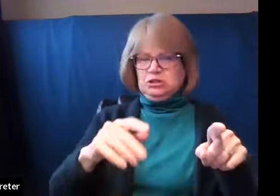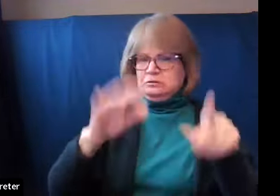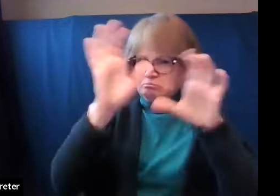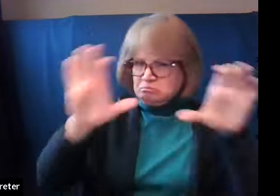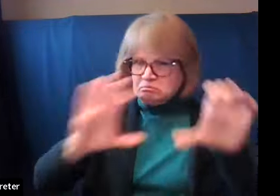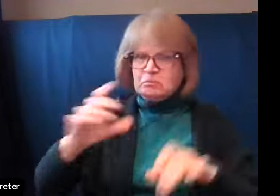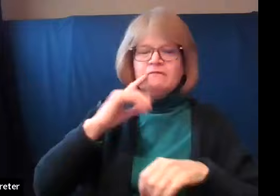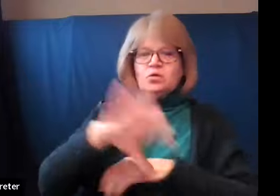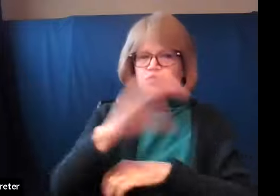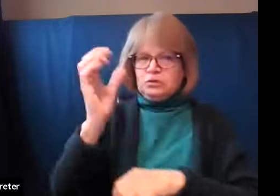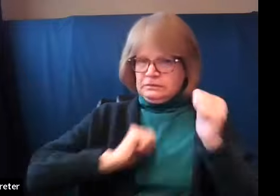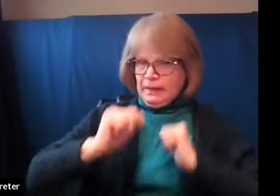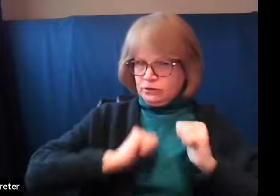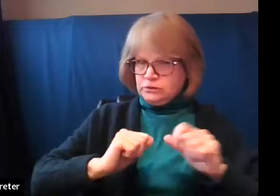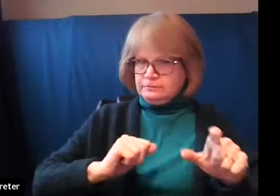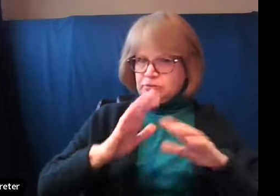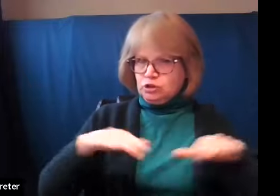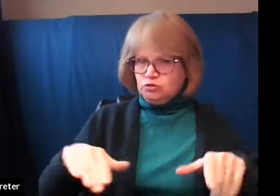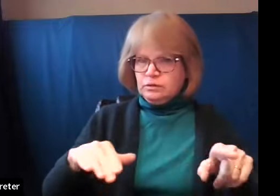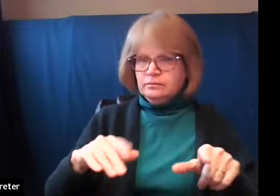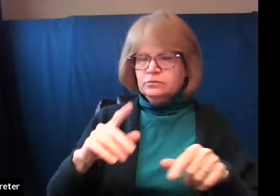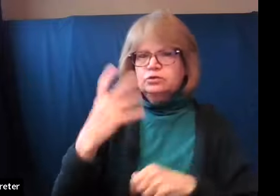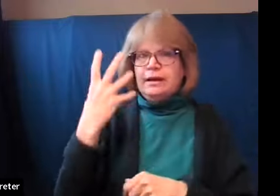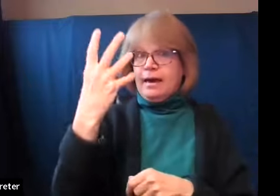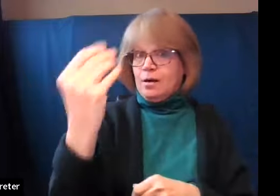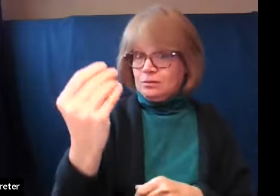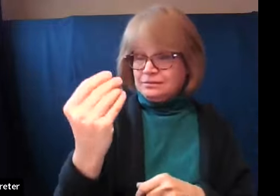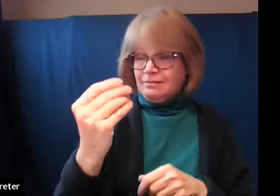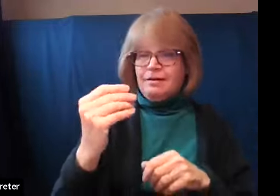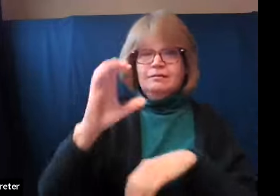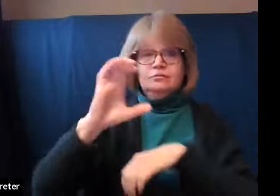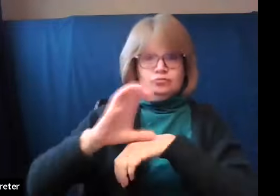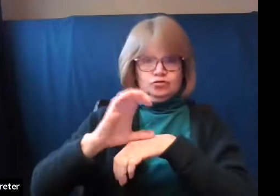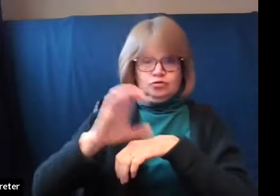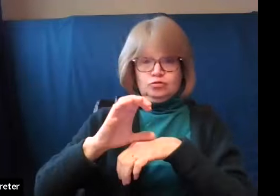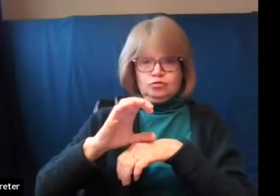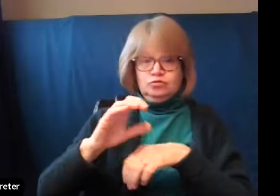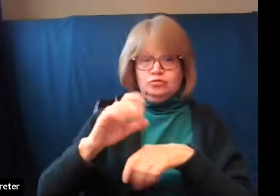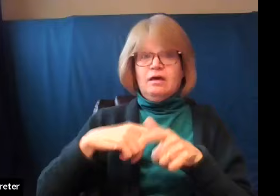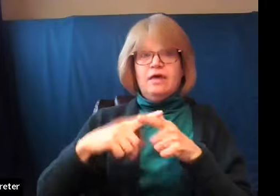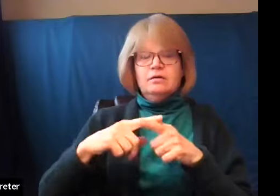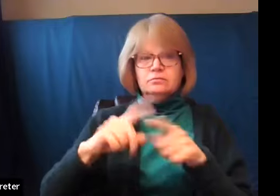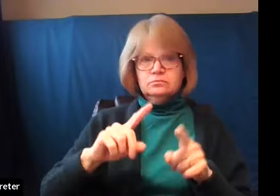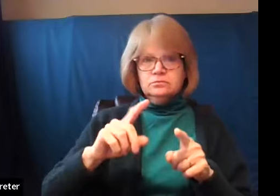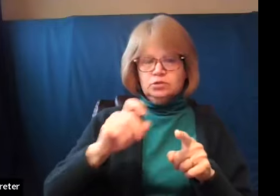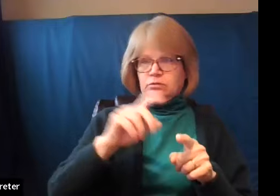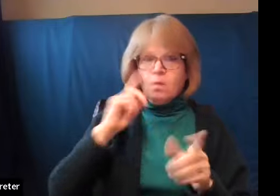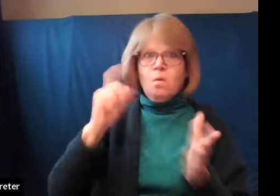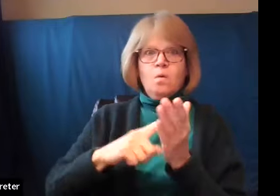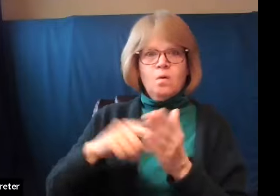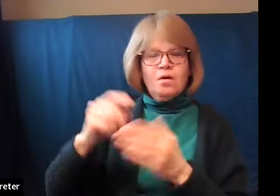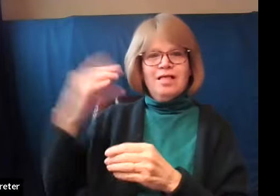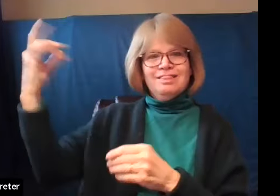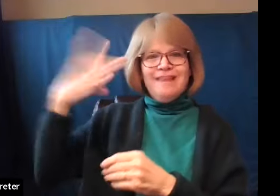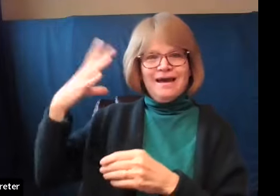the sanctuary, then observed a blade of light bleeding from the pastor's study. "Pastor," she called,